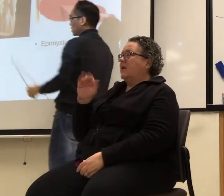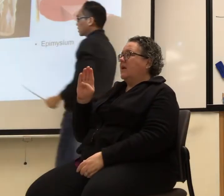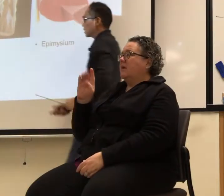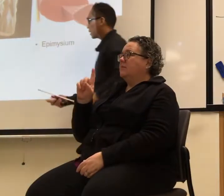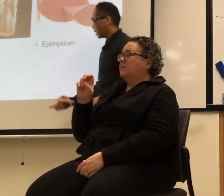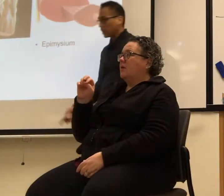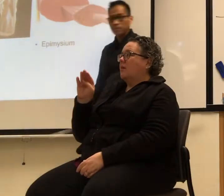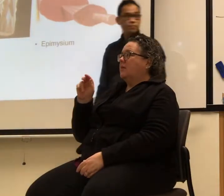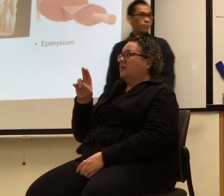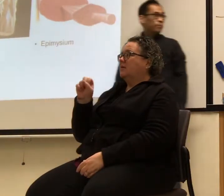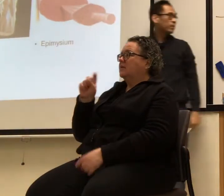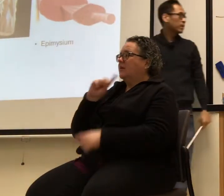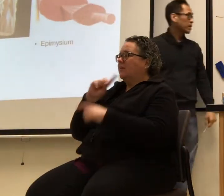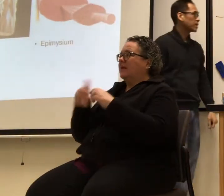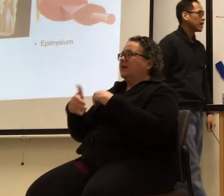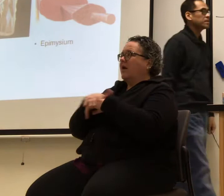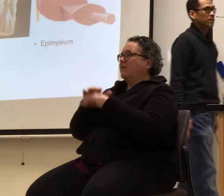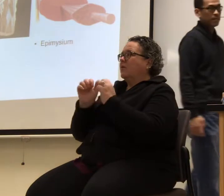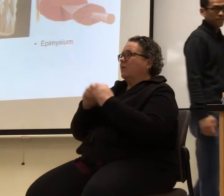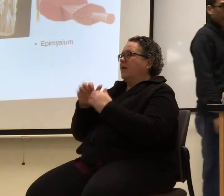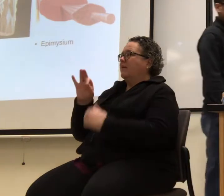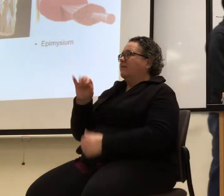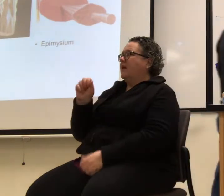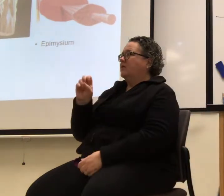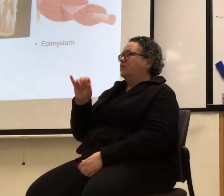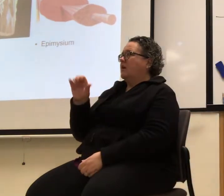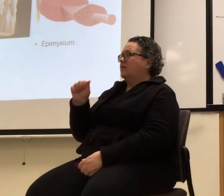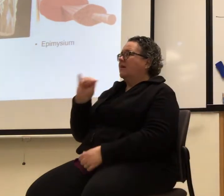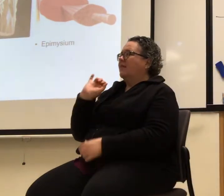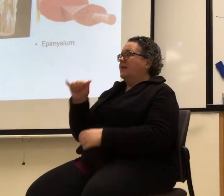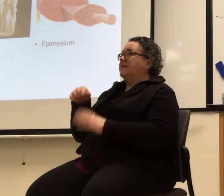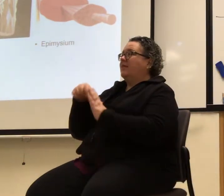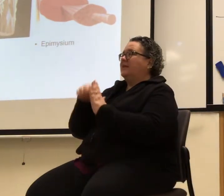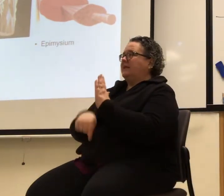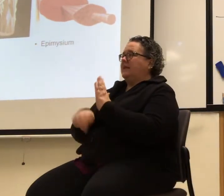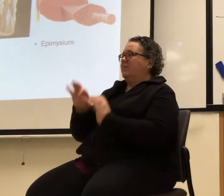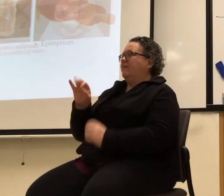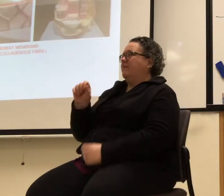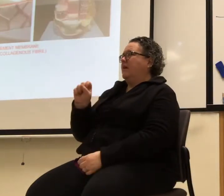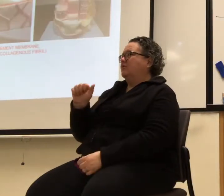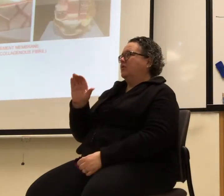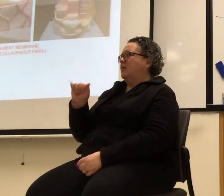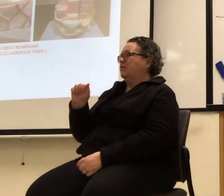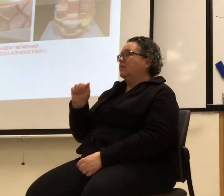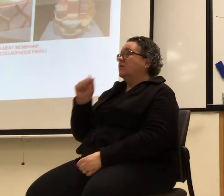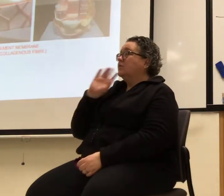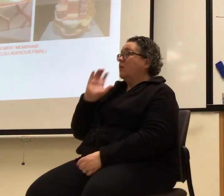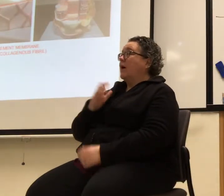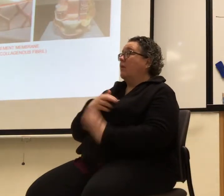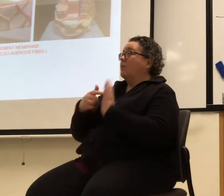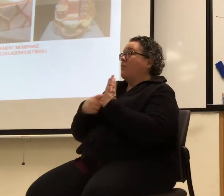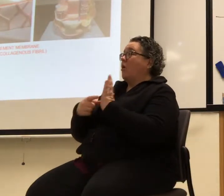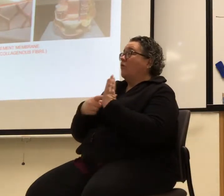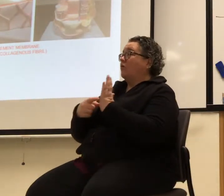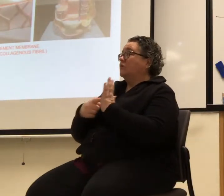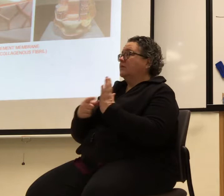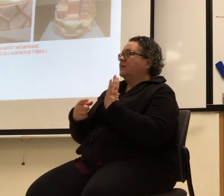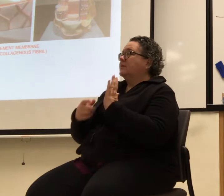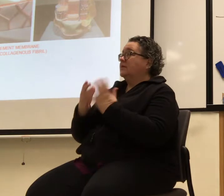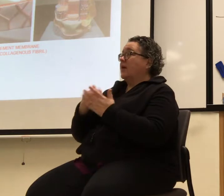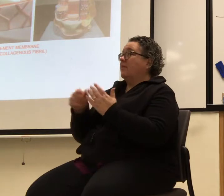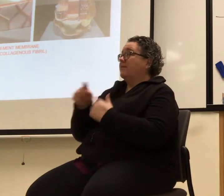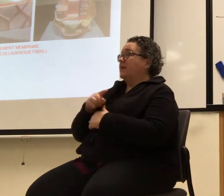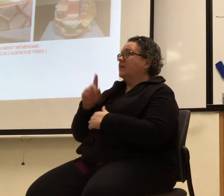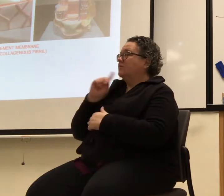fascia. That's the deep fascia. So on our models, some of these